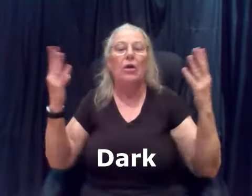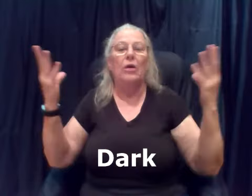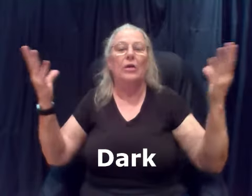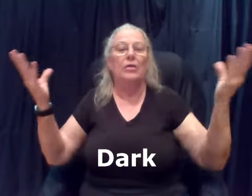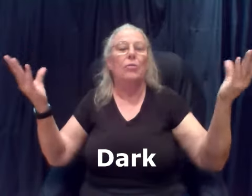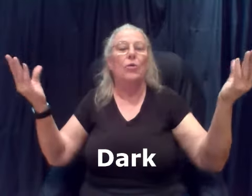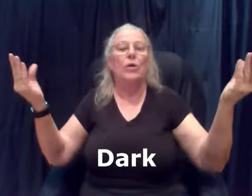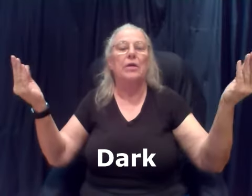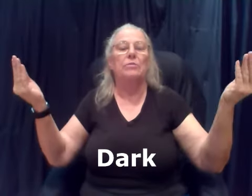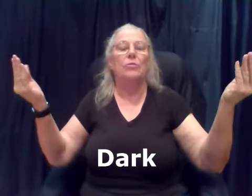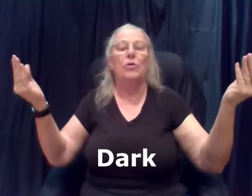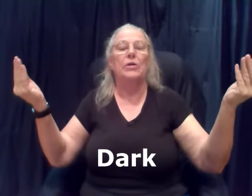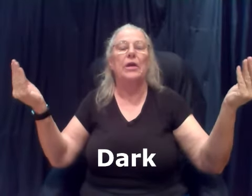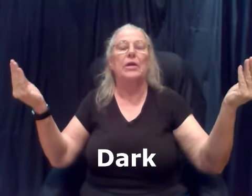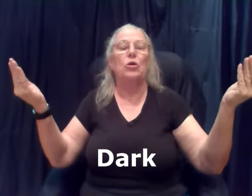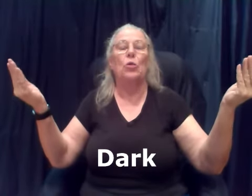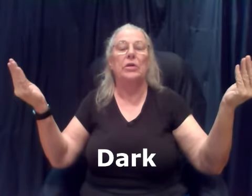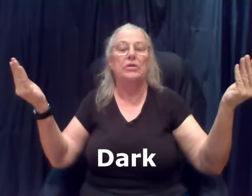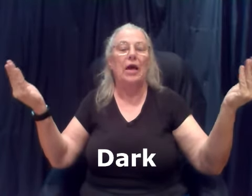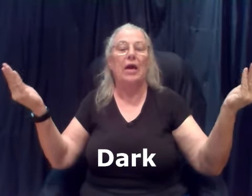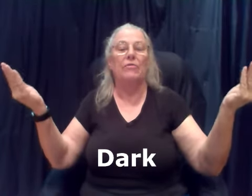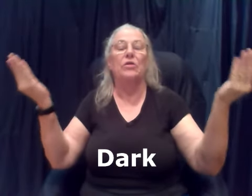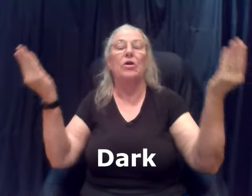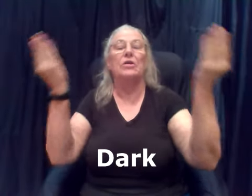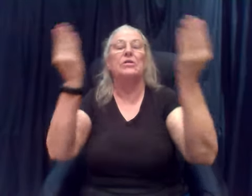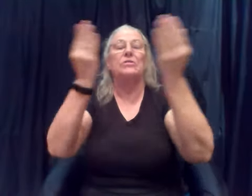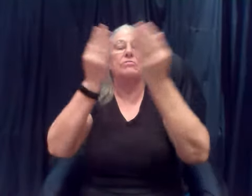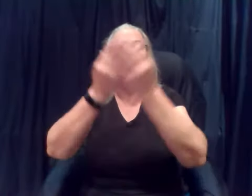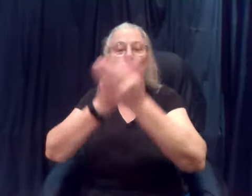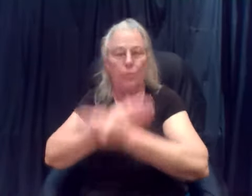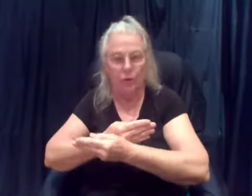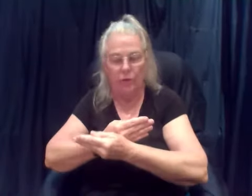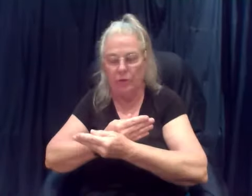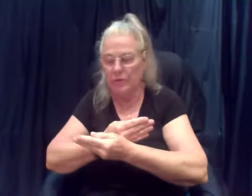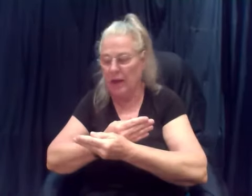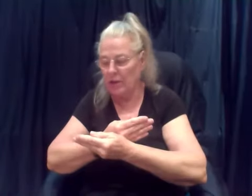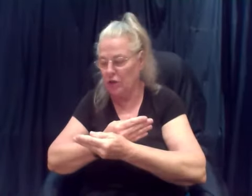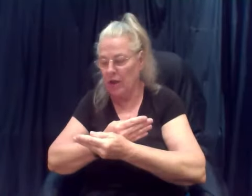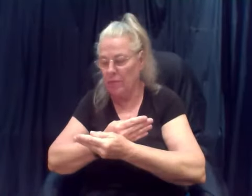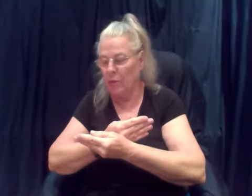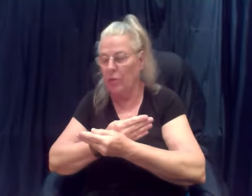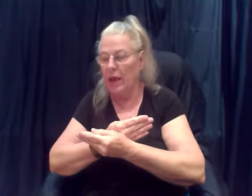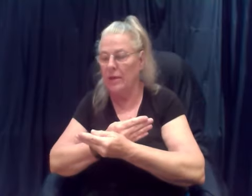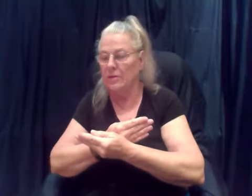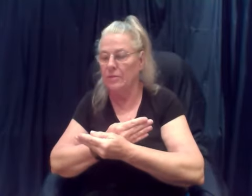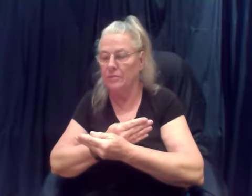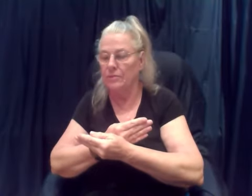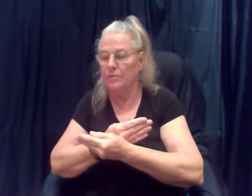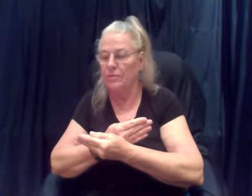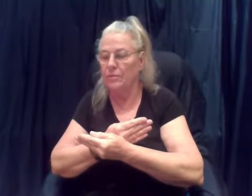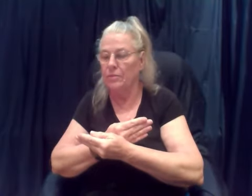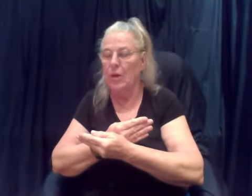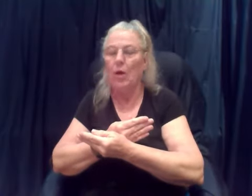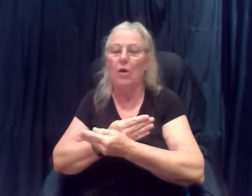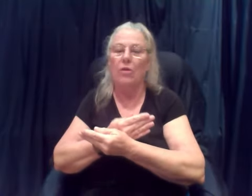In the morning or at night, you want to have the darkness, you pull those lights shut, both hands. Through.